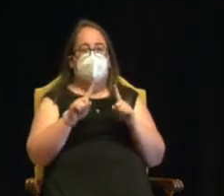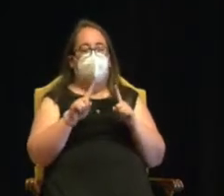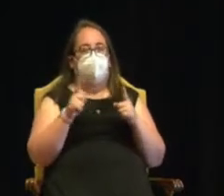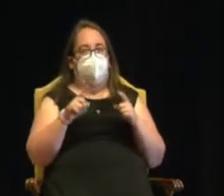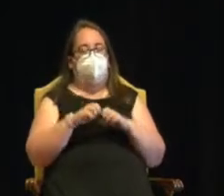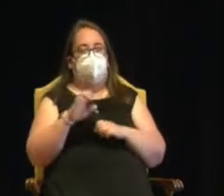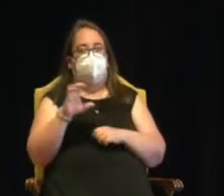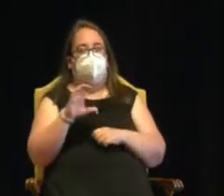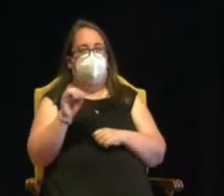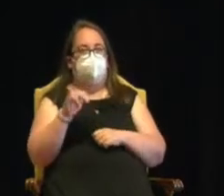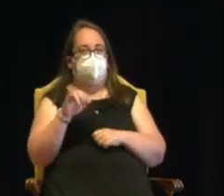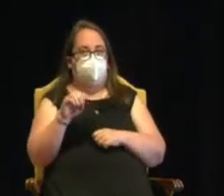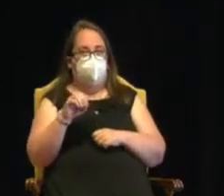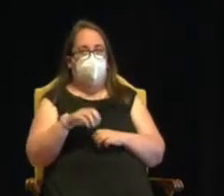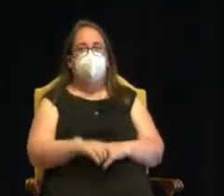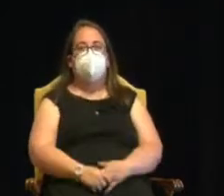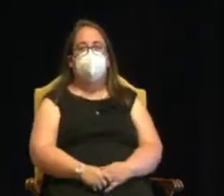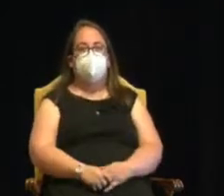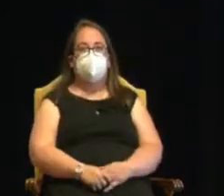Ohio,